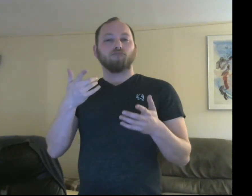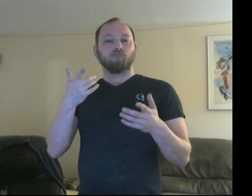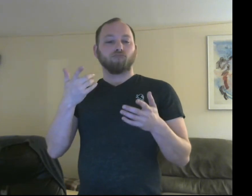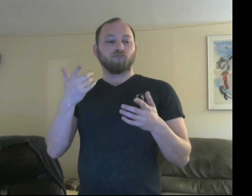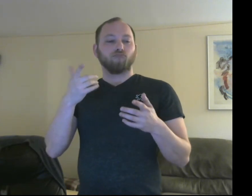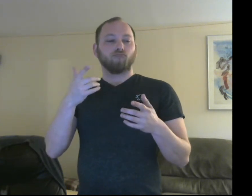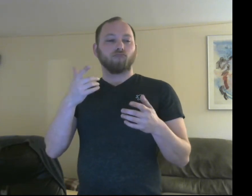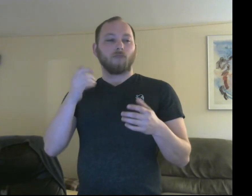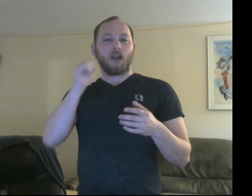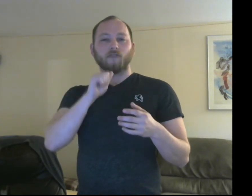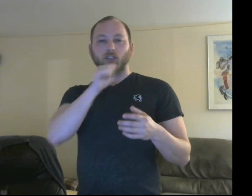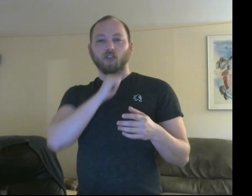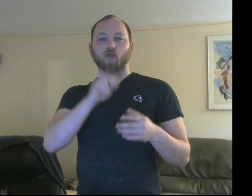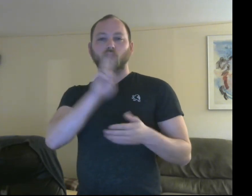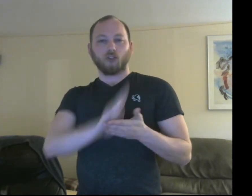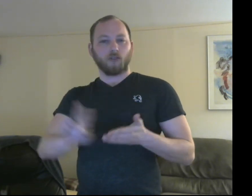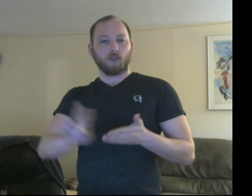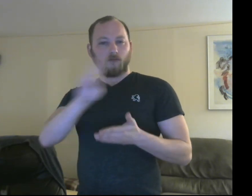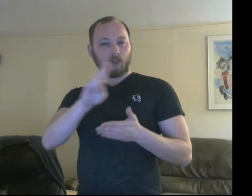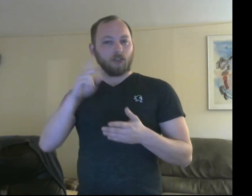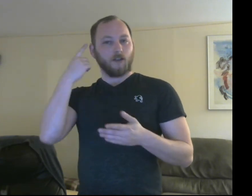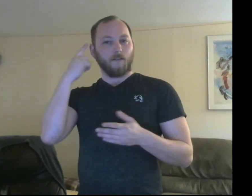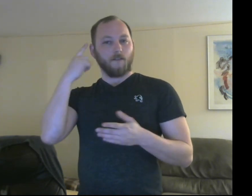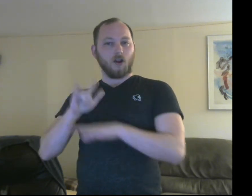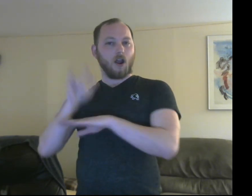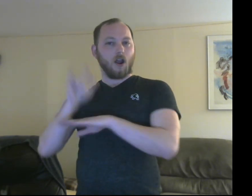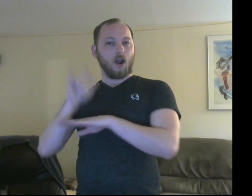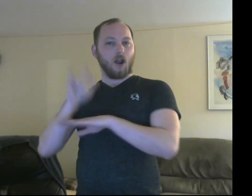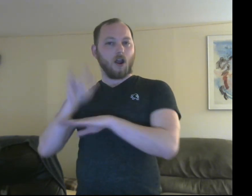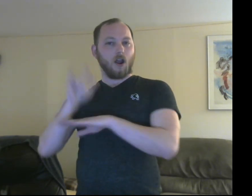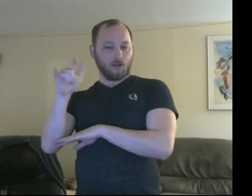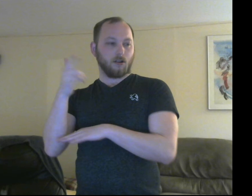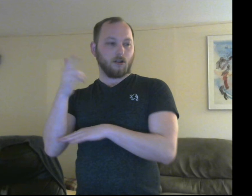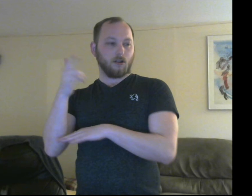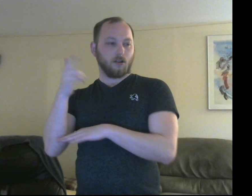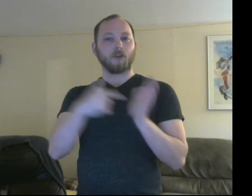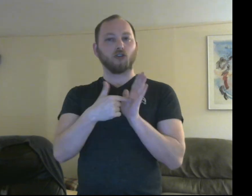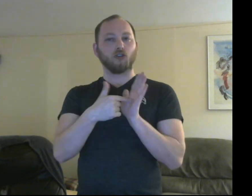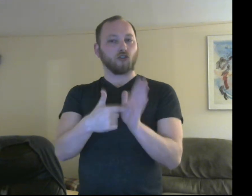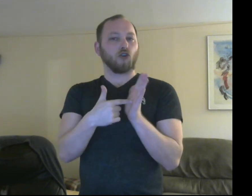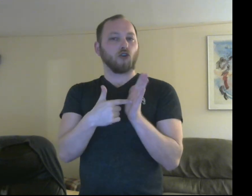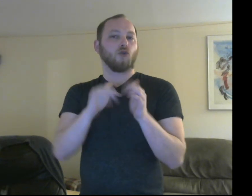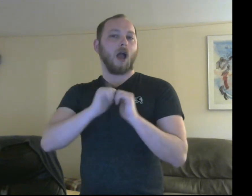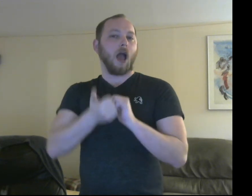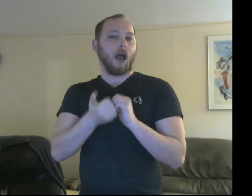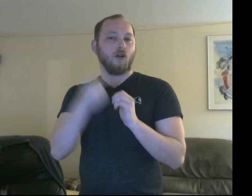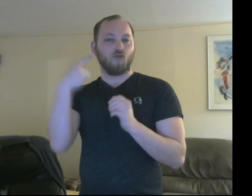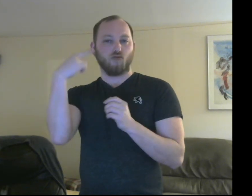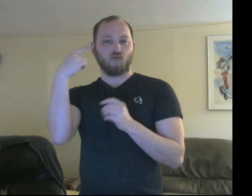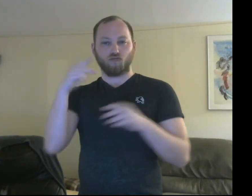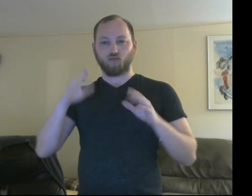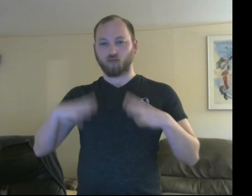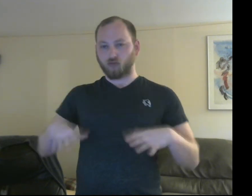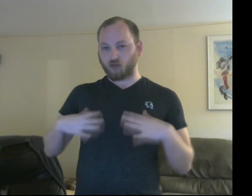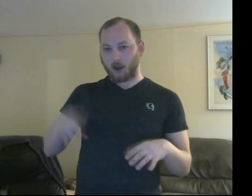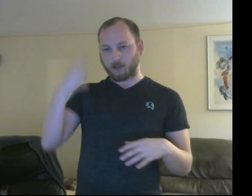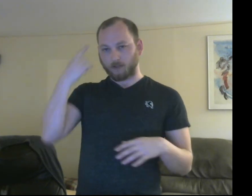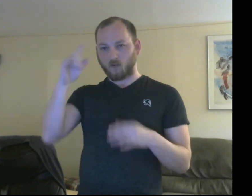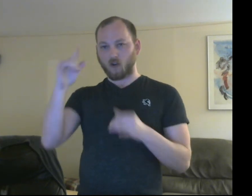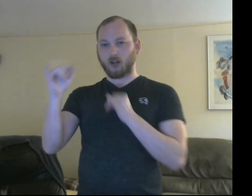for one looking for work or an interview in the aviation field. I'm going to cover a number of topics starting from the bottom up: how to polish a